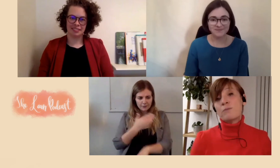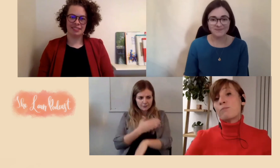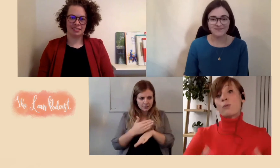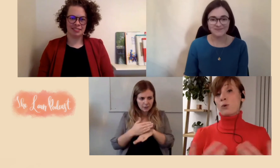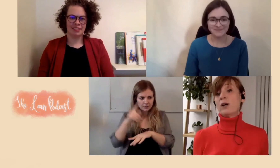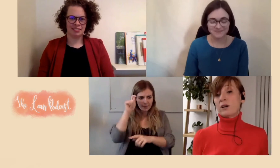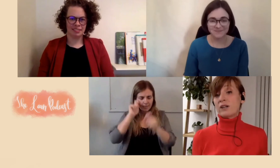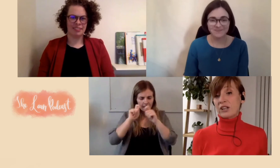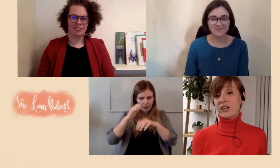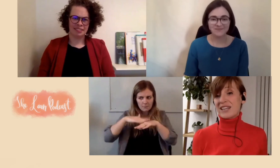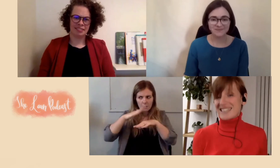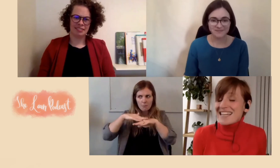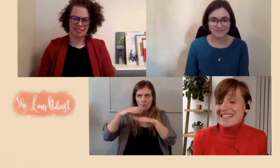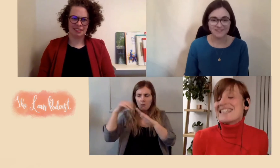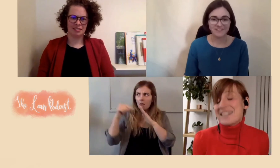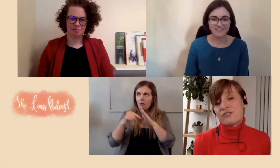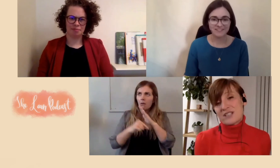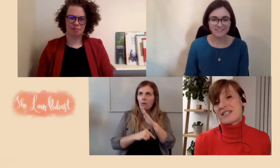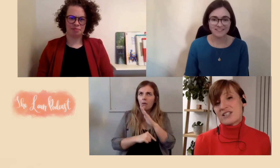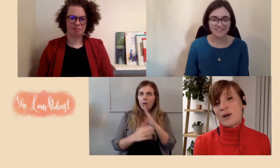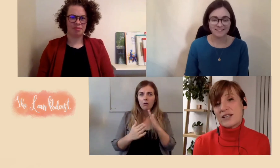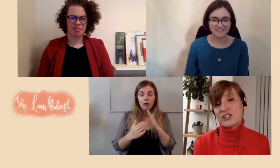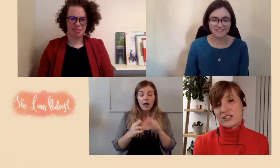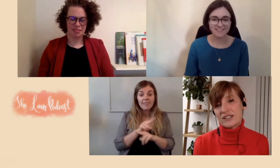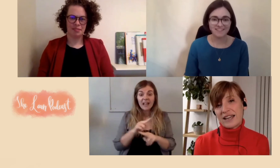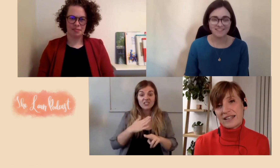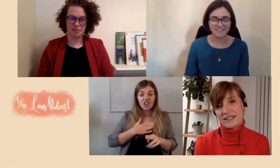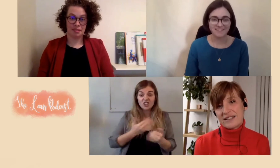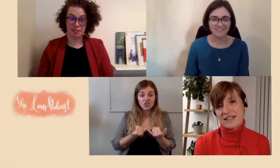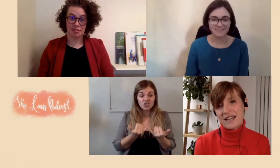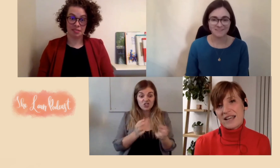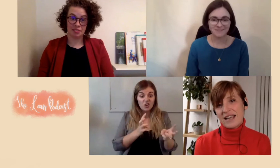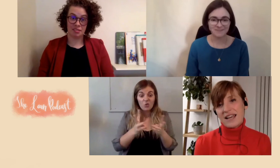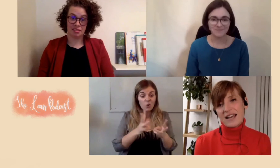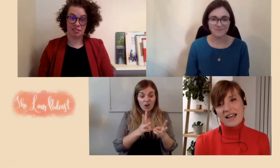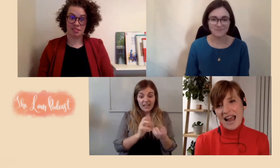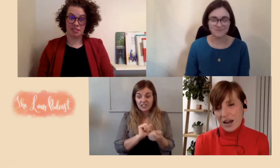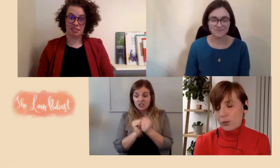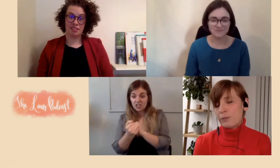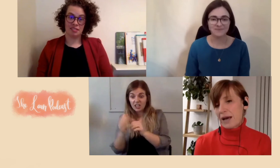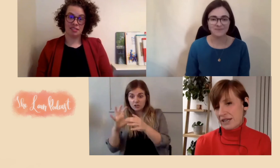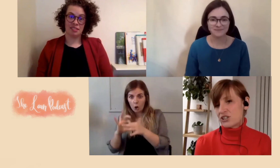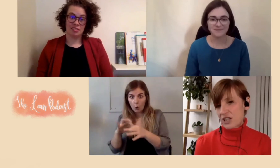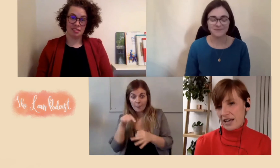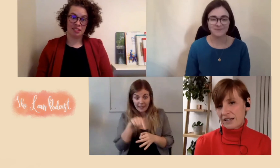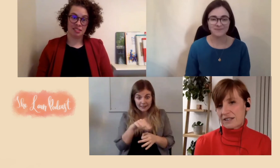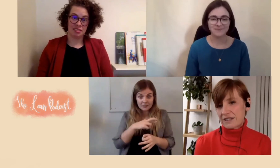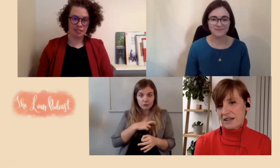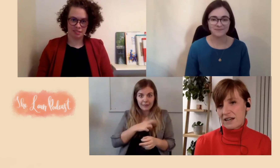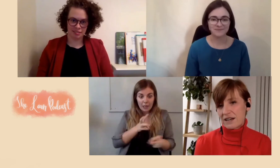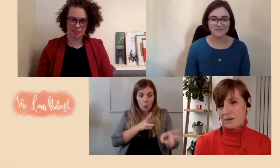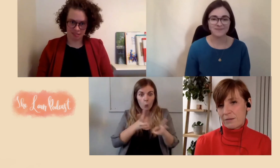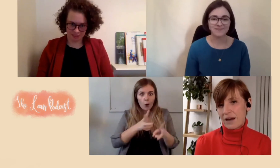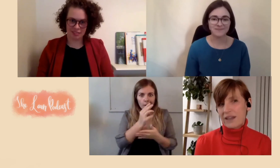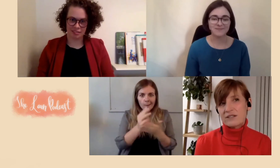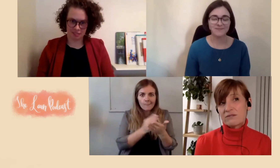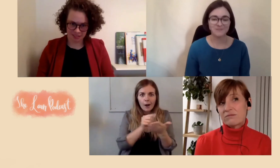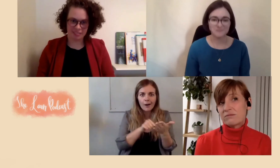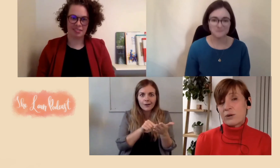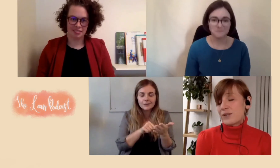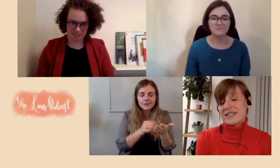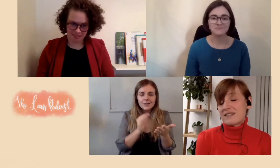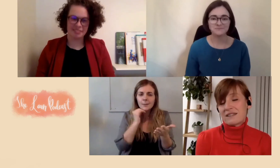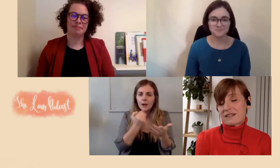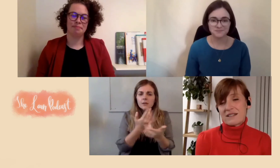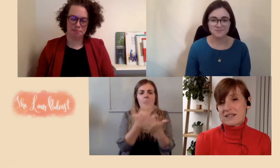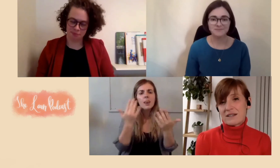working bit. Because there's a lot of information online around creating a routine and having time